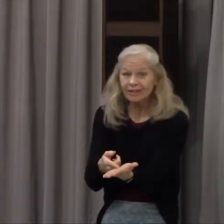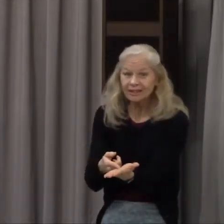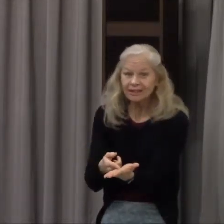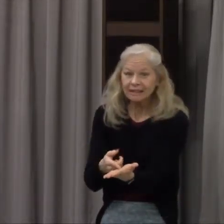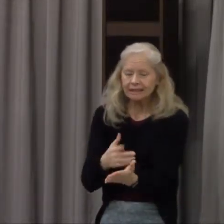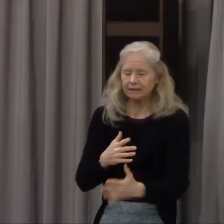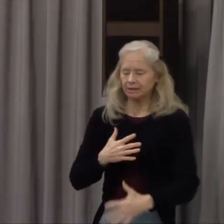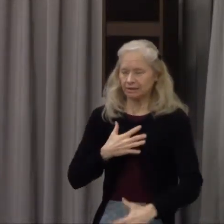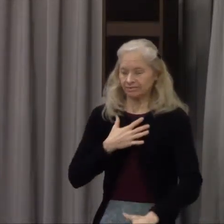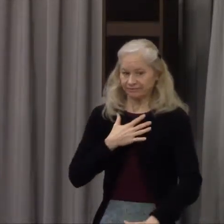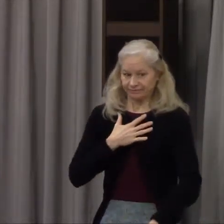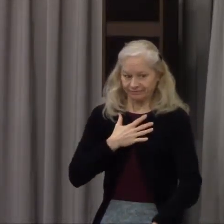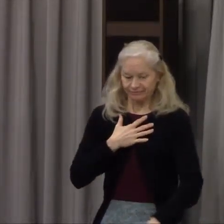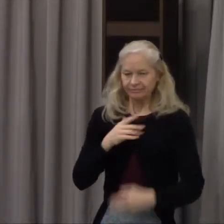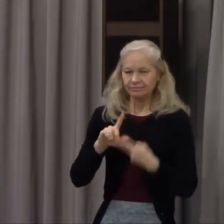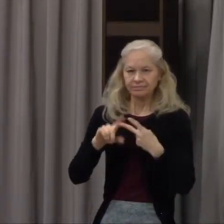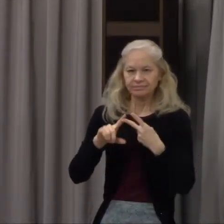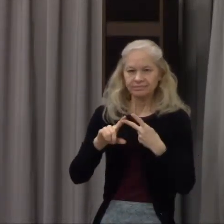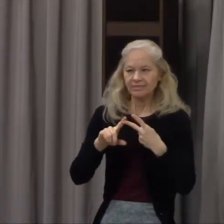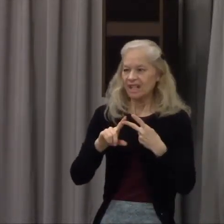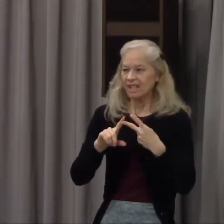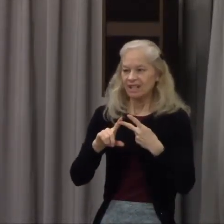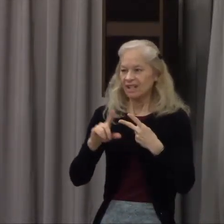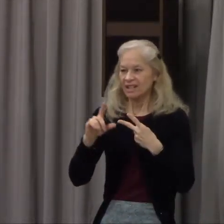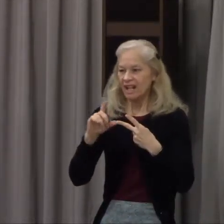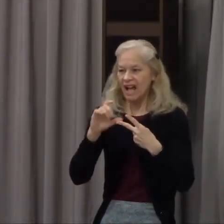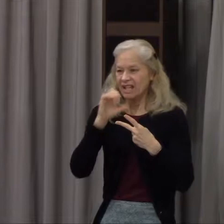they? Oh.